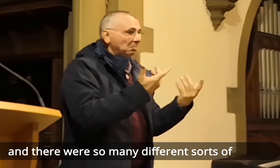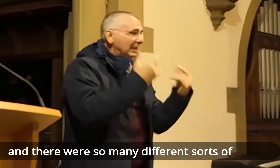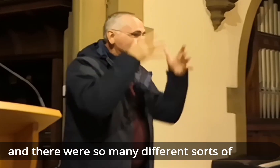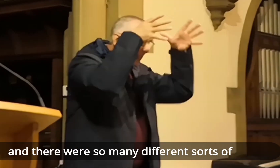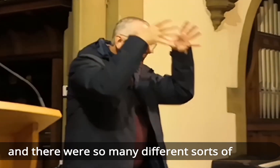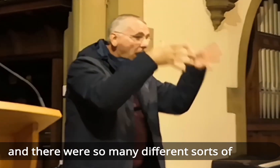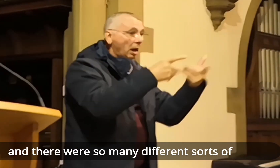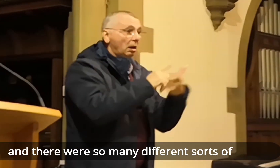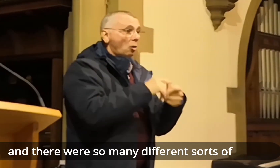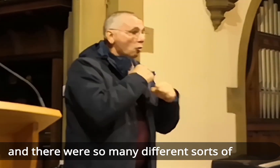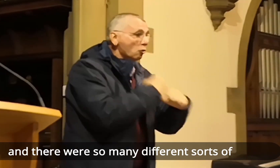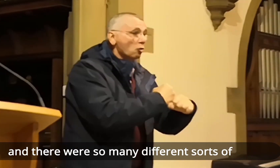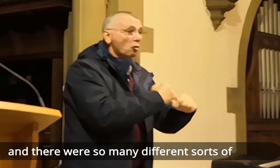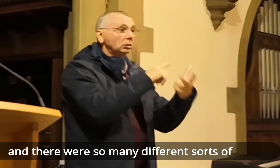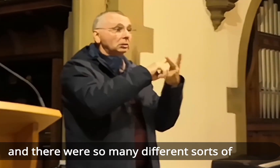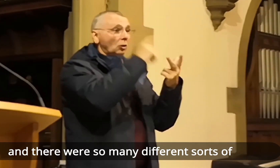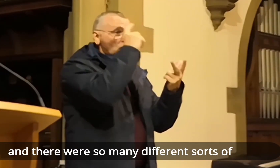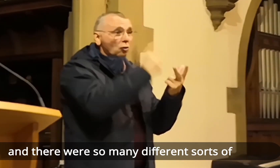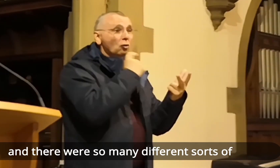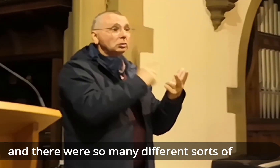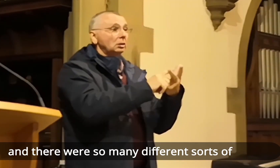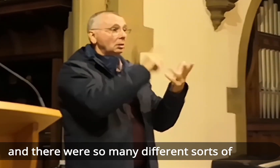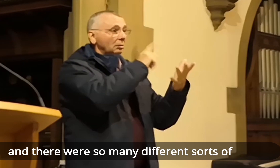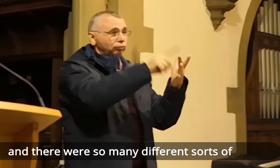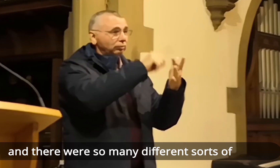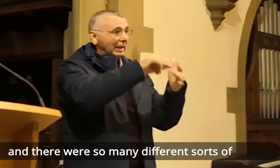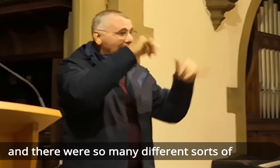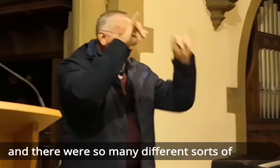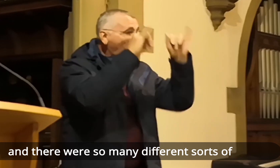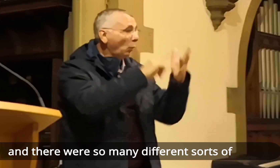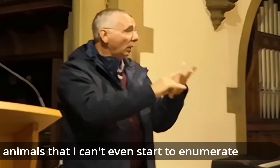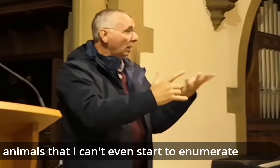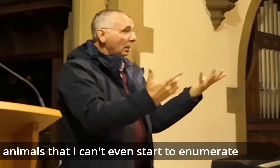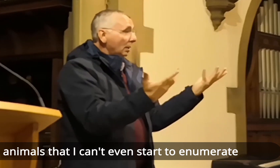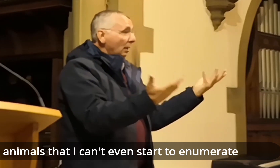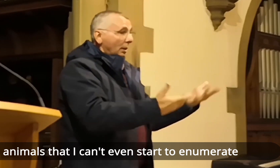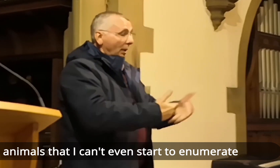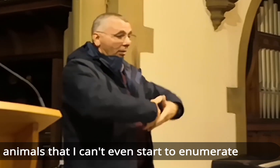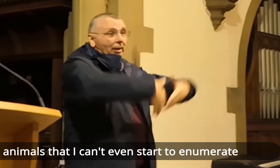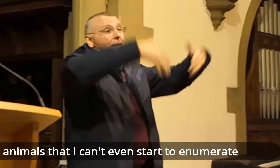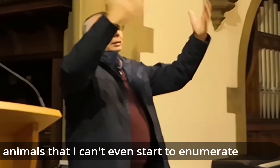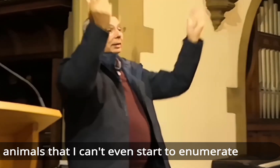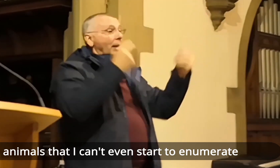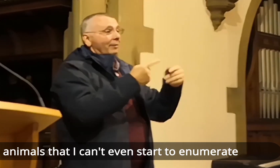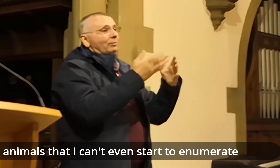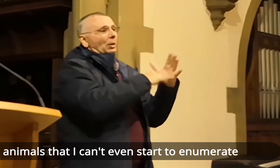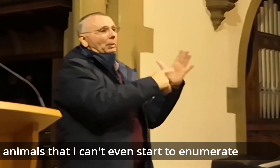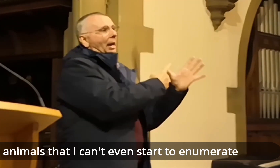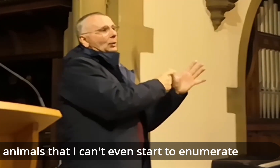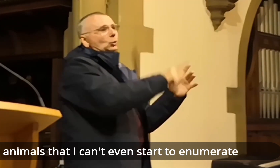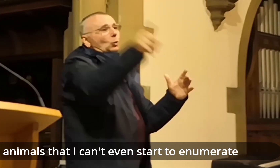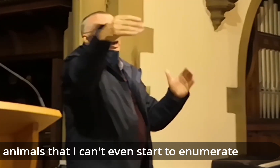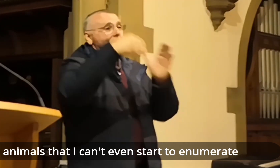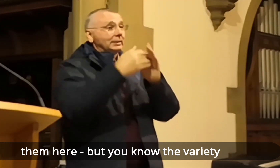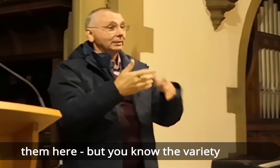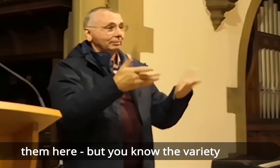And there were so many different sorts of animals, I can't even start to enumerate them